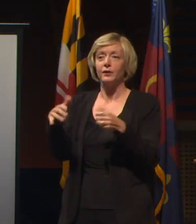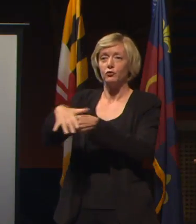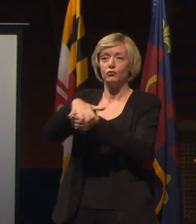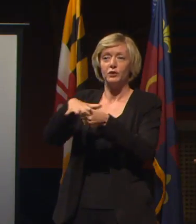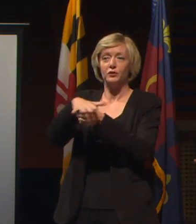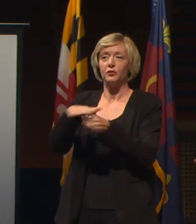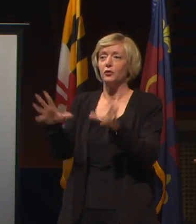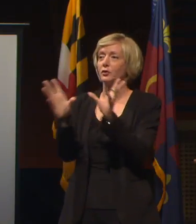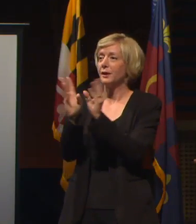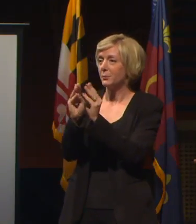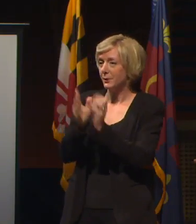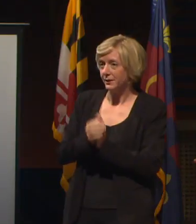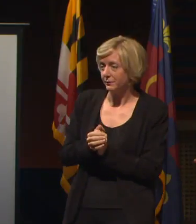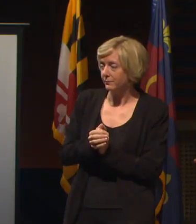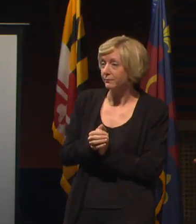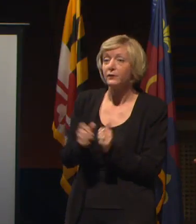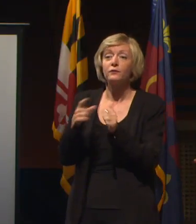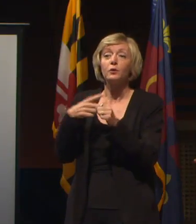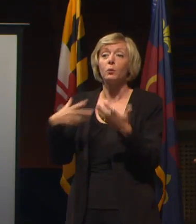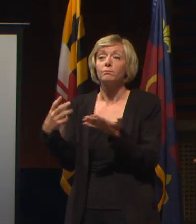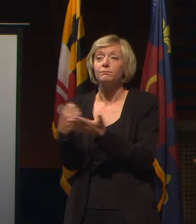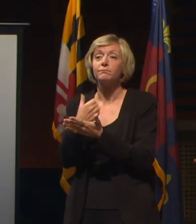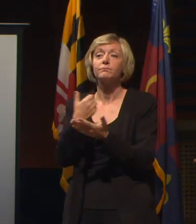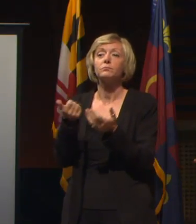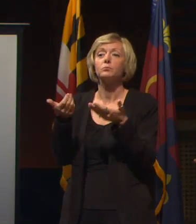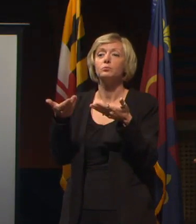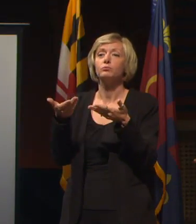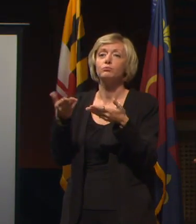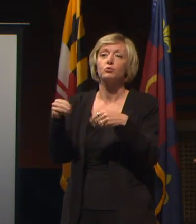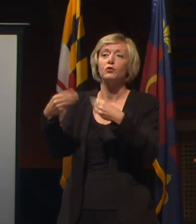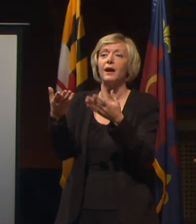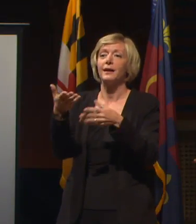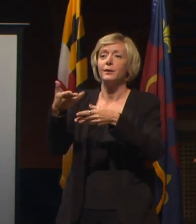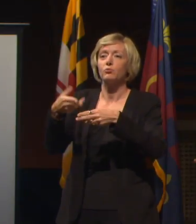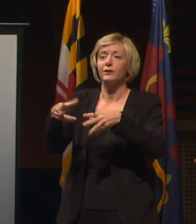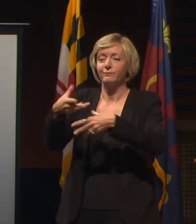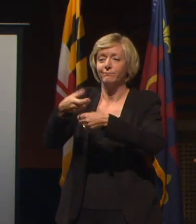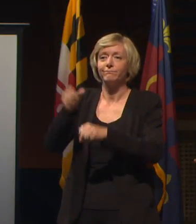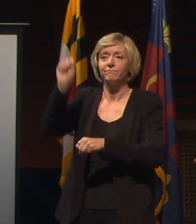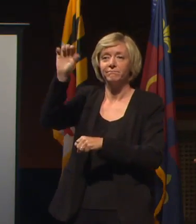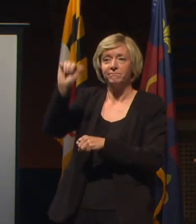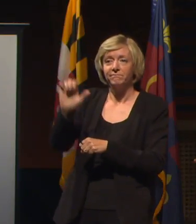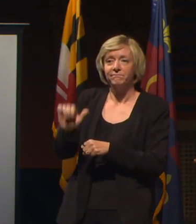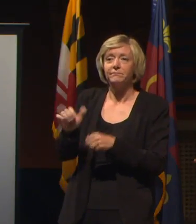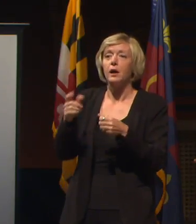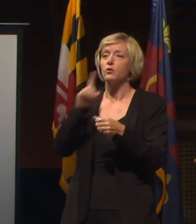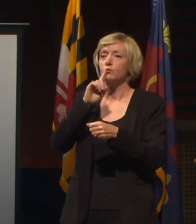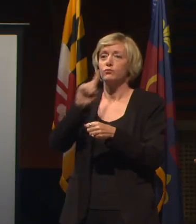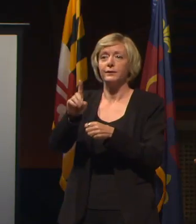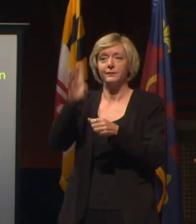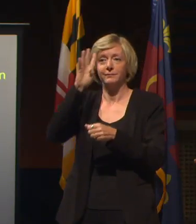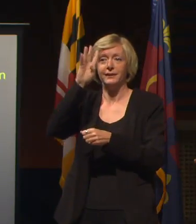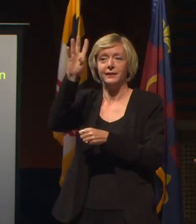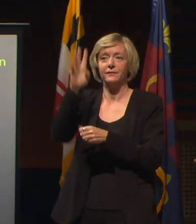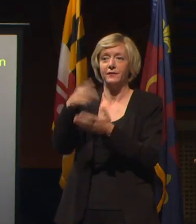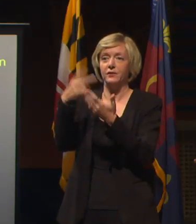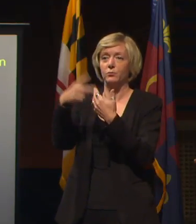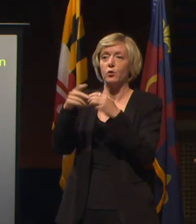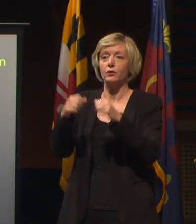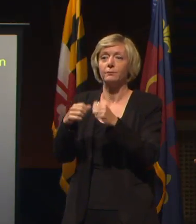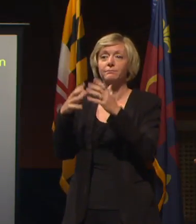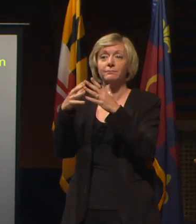meeting. I want to take a few moments to provide a brief update on an innovative program that we're implementing here